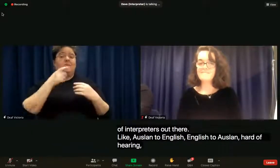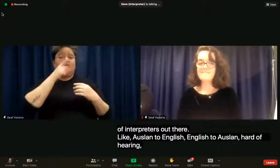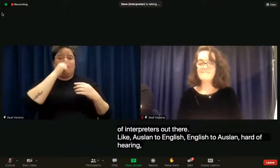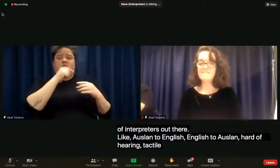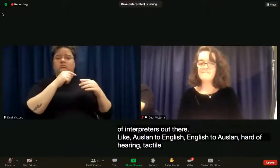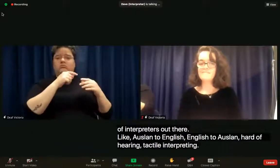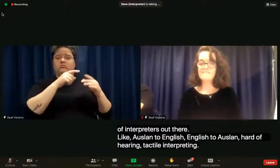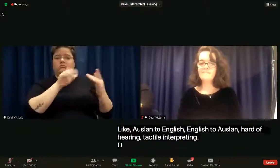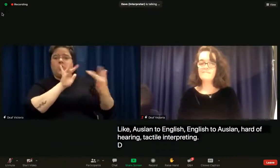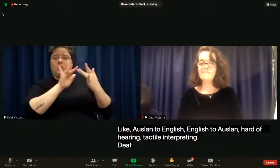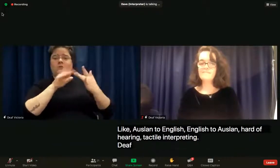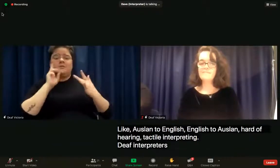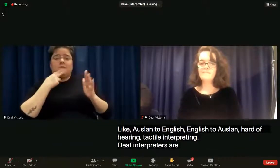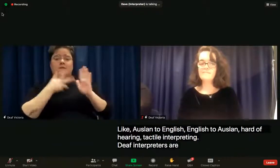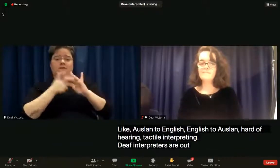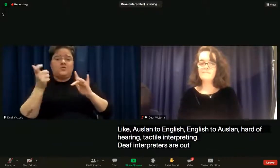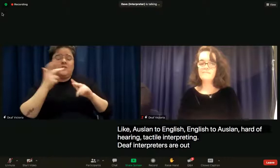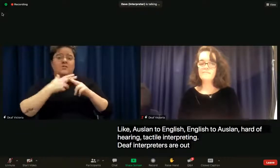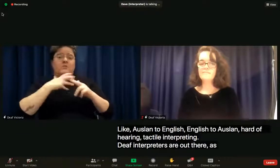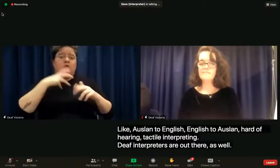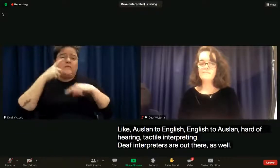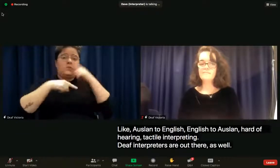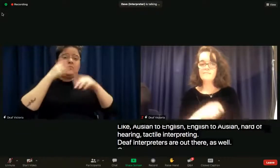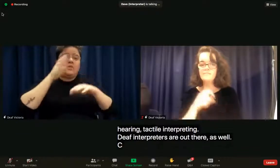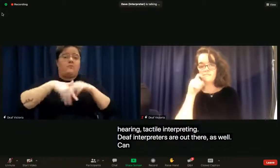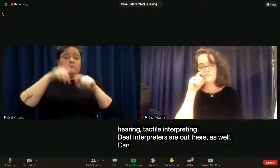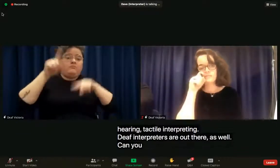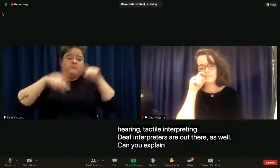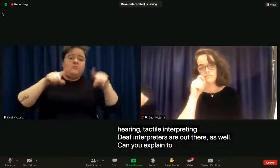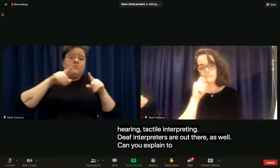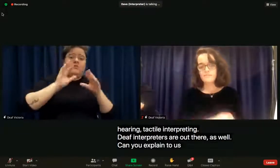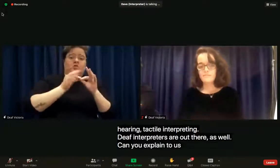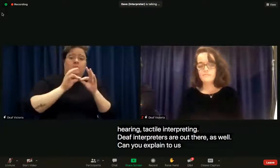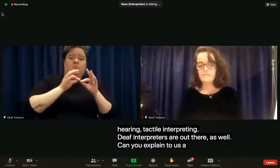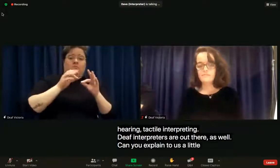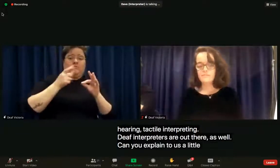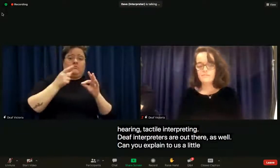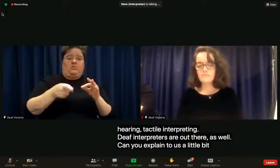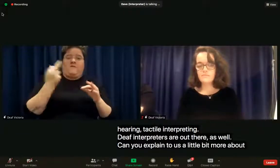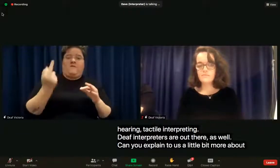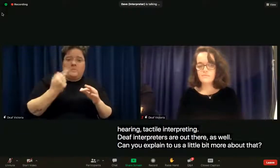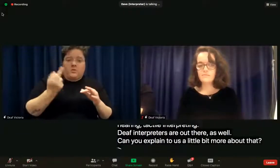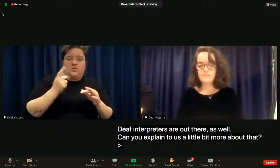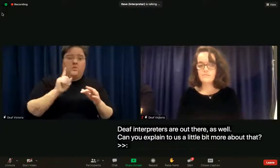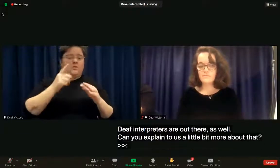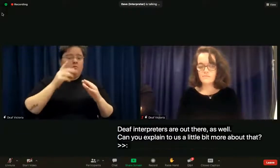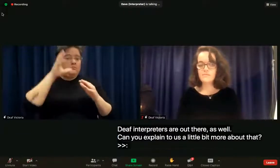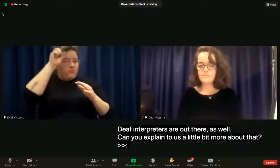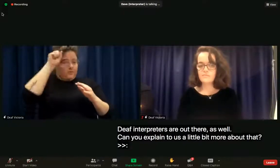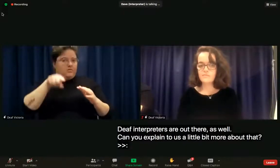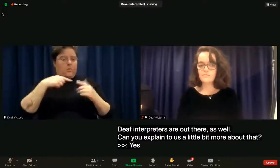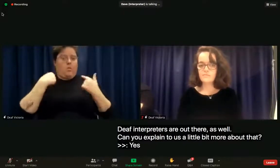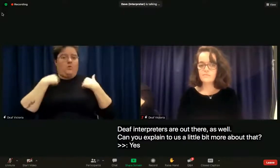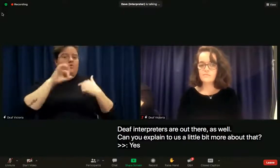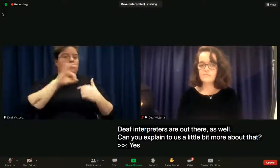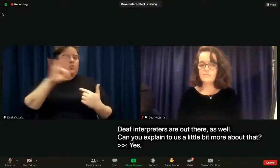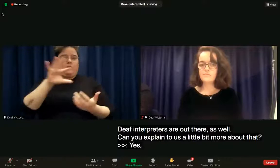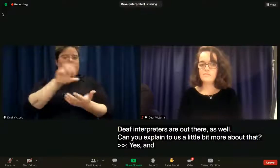explain to us a little bit more about that? Yes, and you can contact Deaf Victoria about the variety of different interpreters that